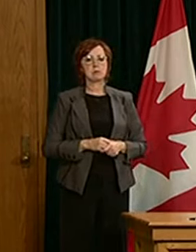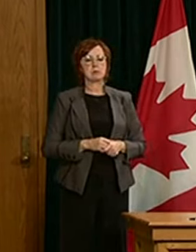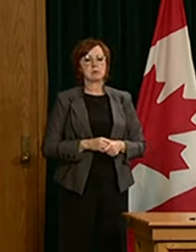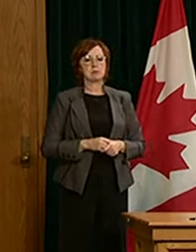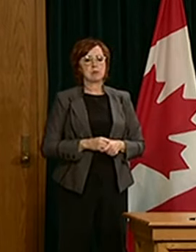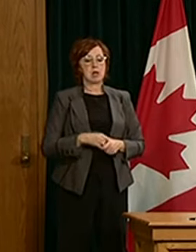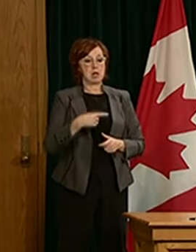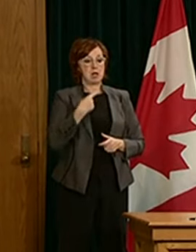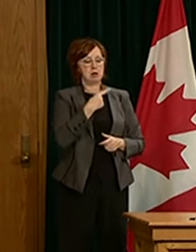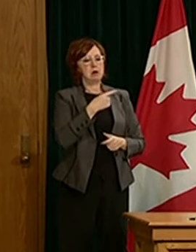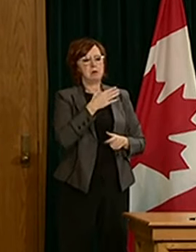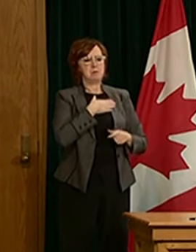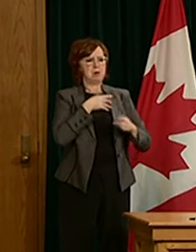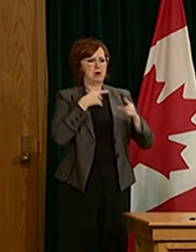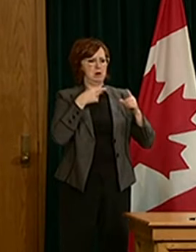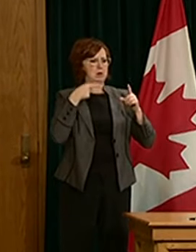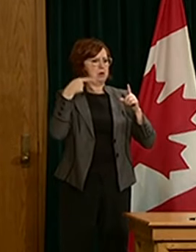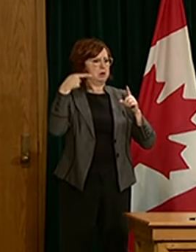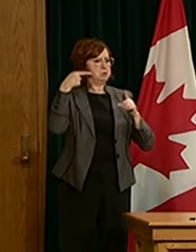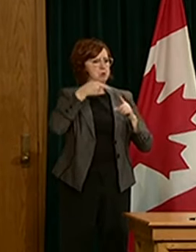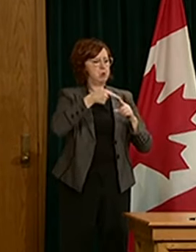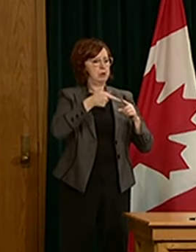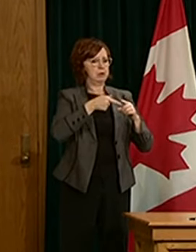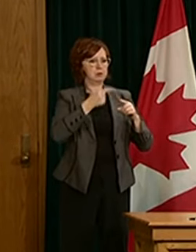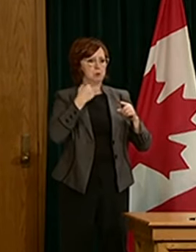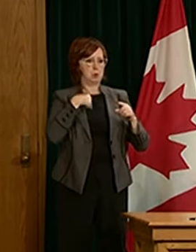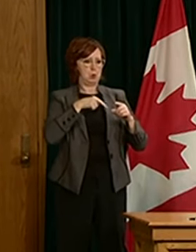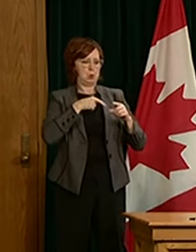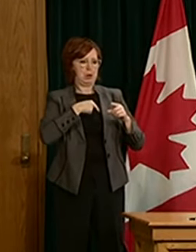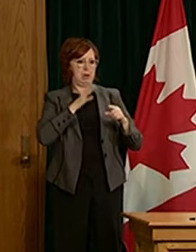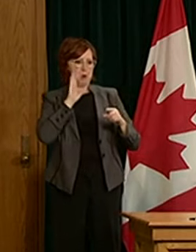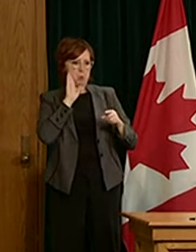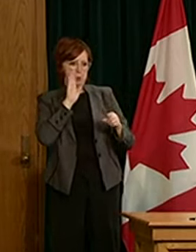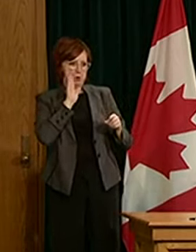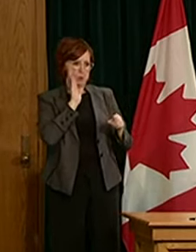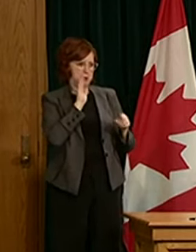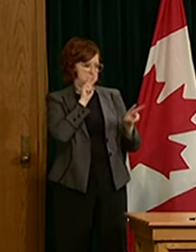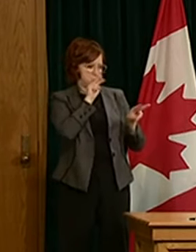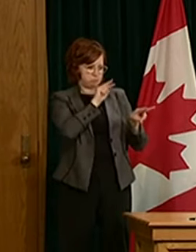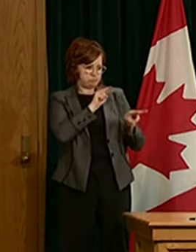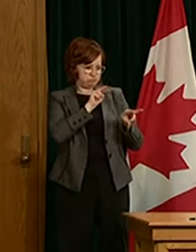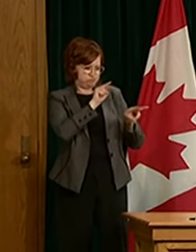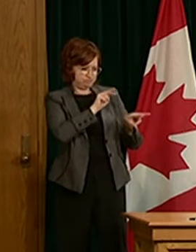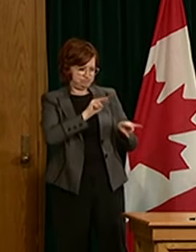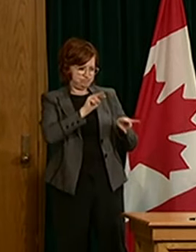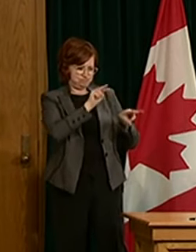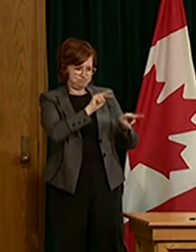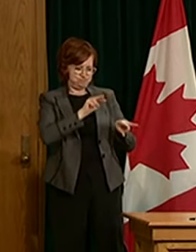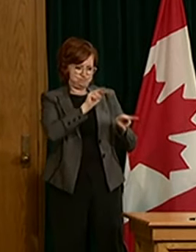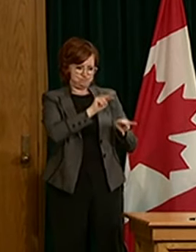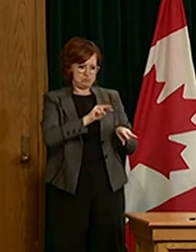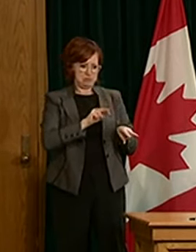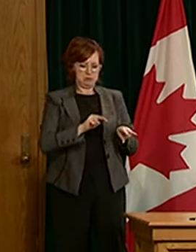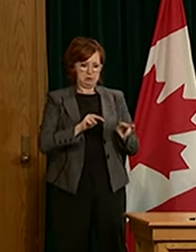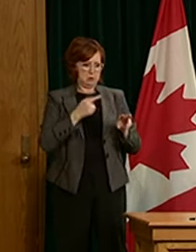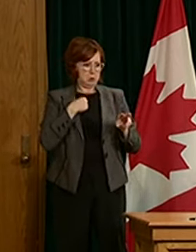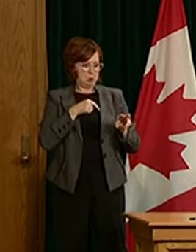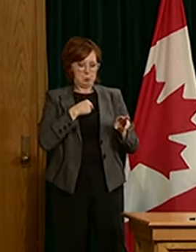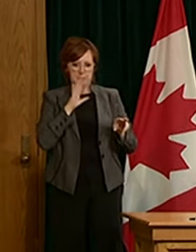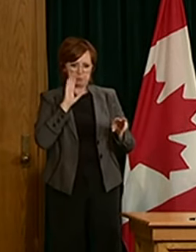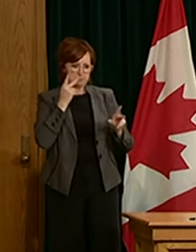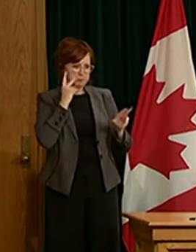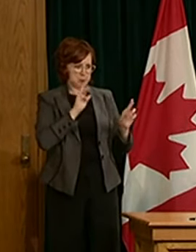be continuously monitoring the environment and be able to step increase our capacity just ahead of the demand so that we're